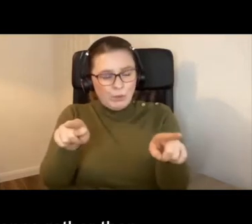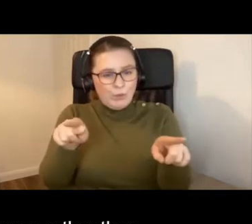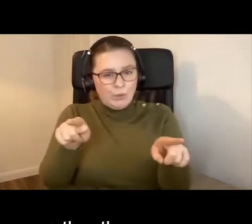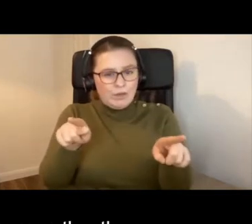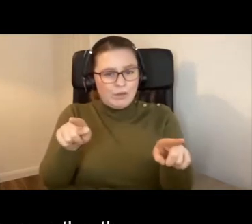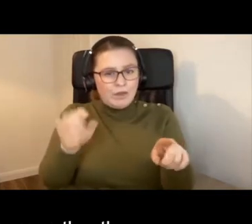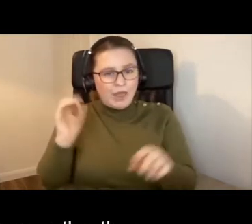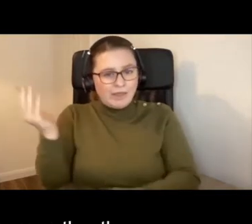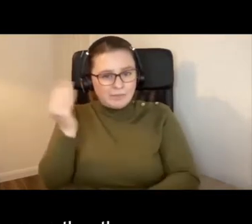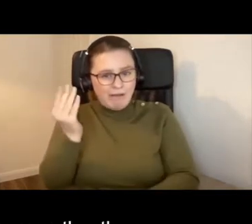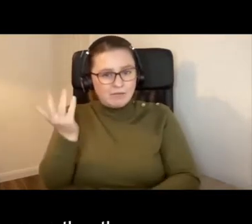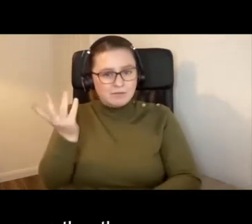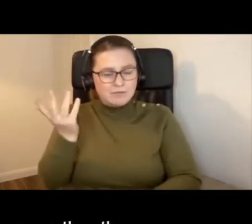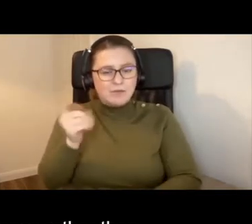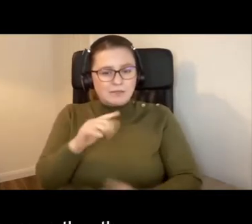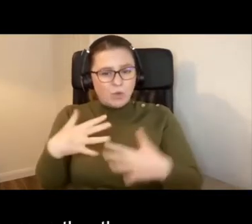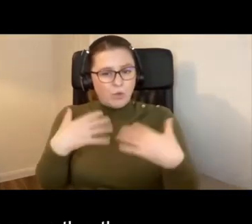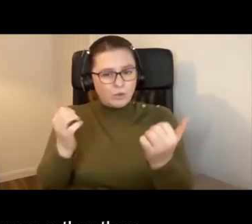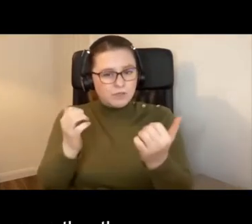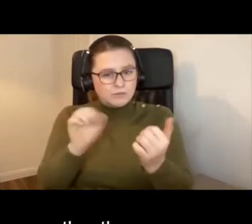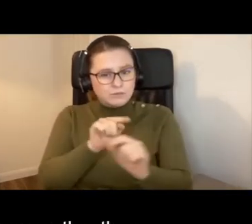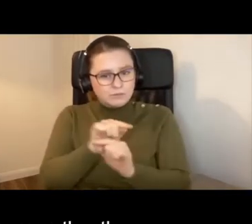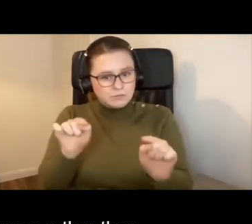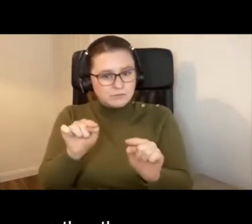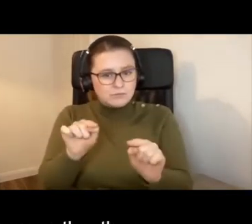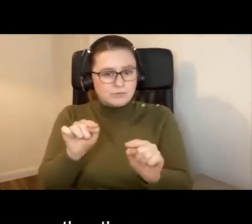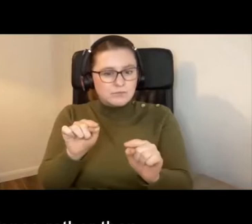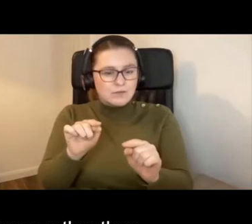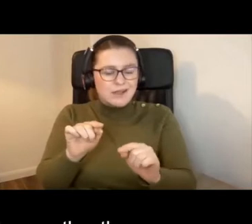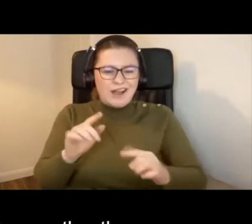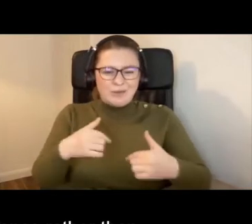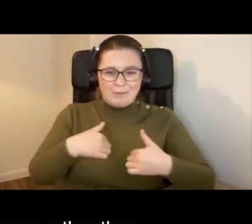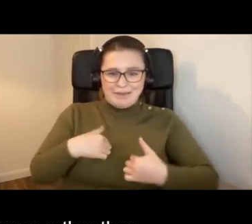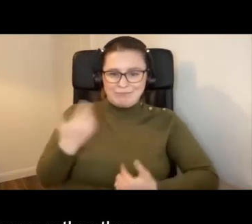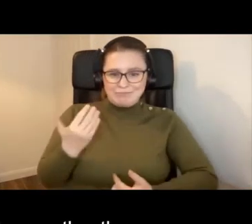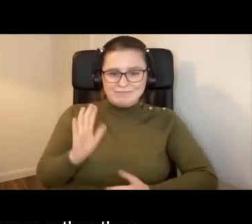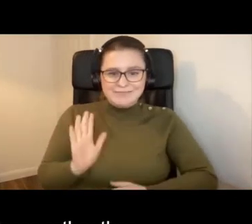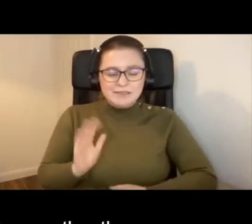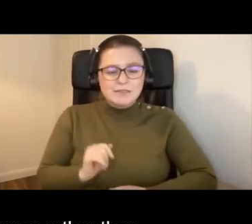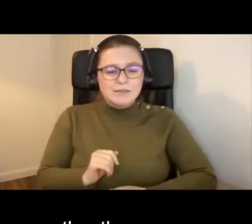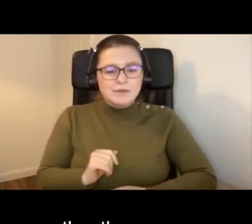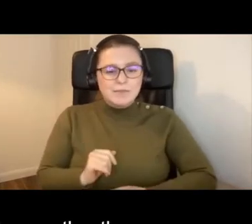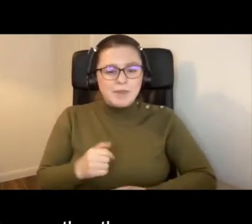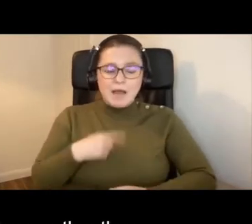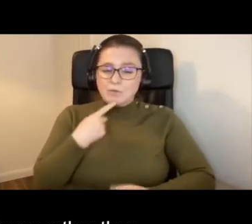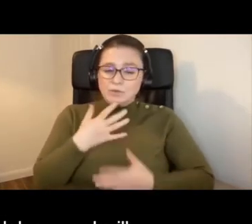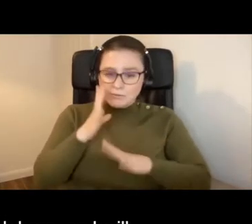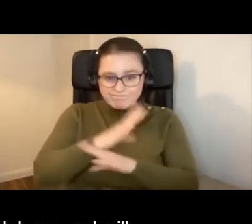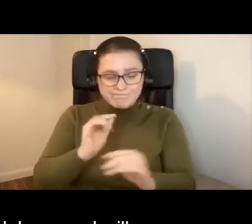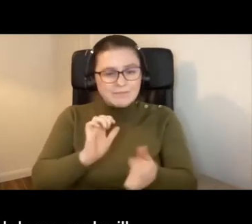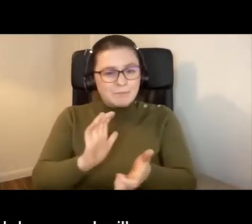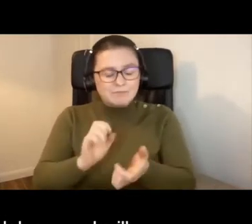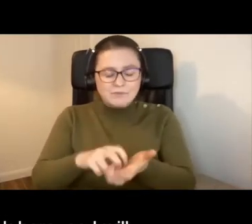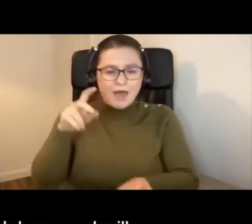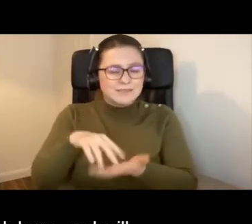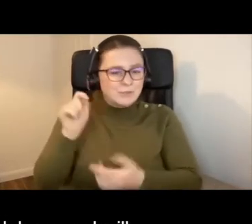speakers, and for our audience, rather than for me, except that I'm delighted to be here. I